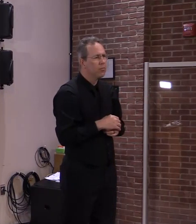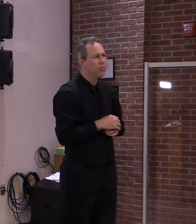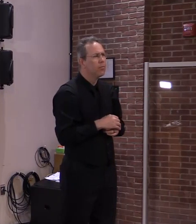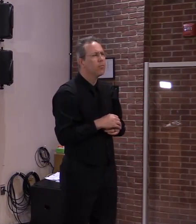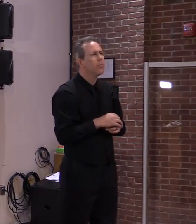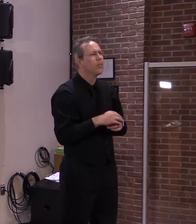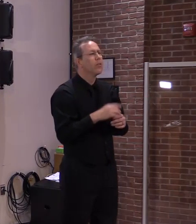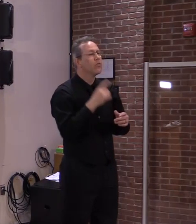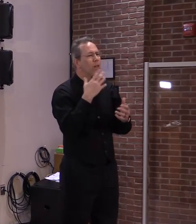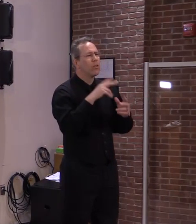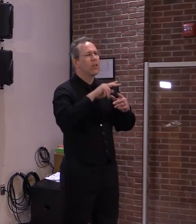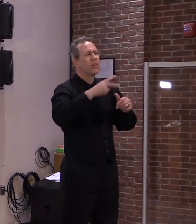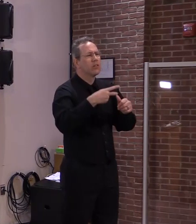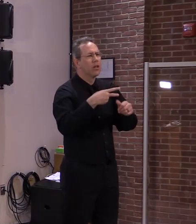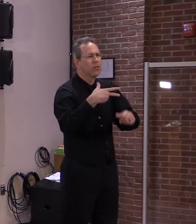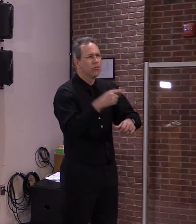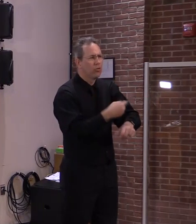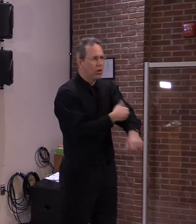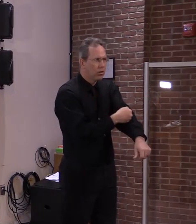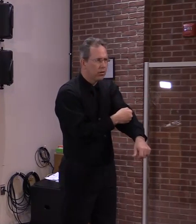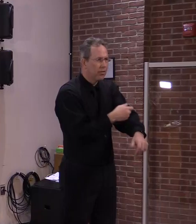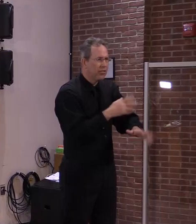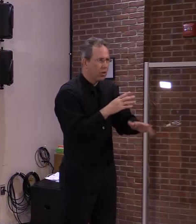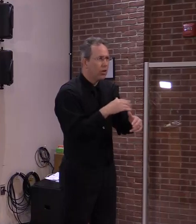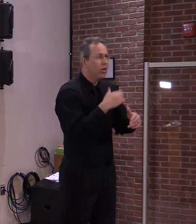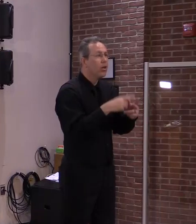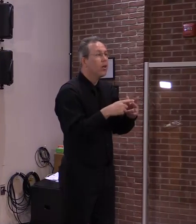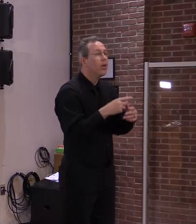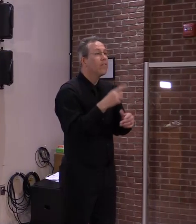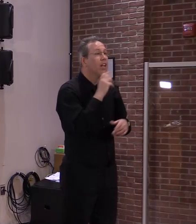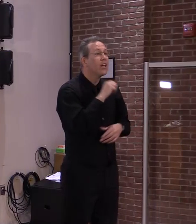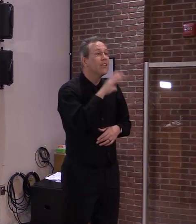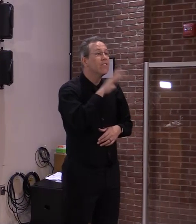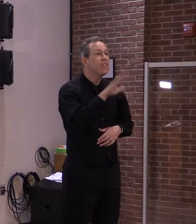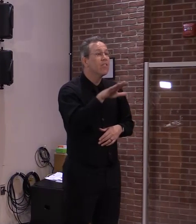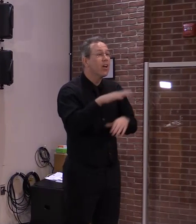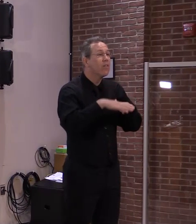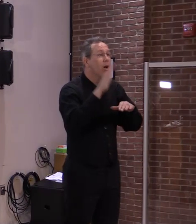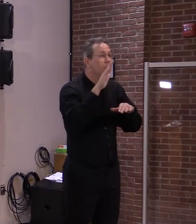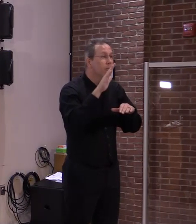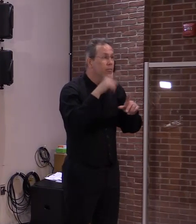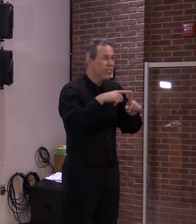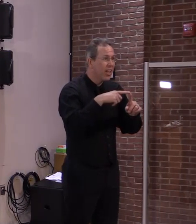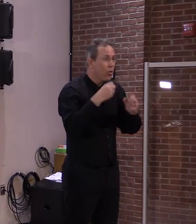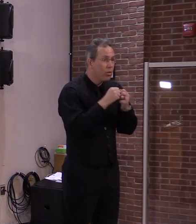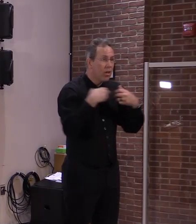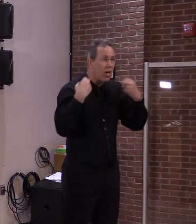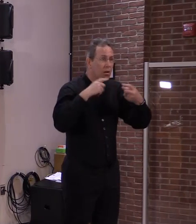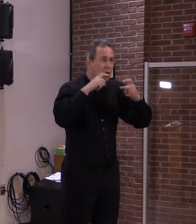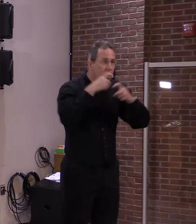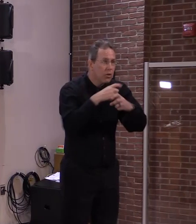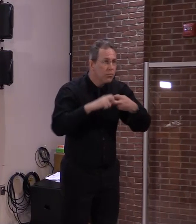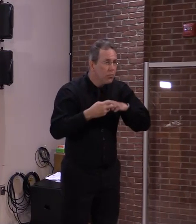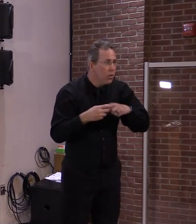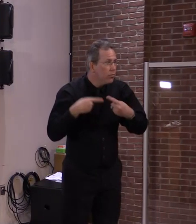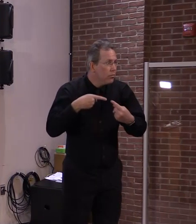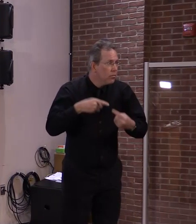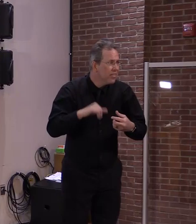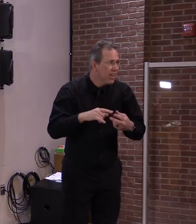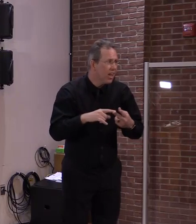2nd. Those 55 and plus with qualifying health conditions, that started on